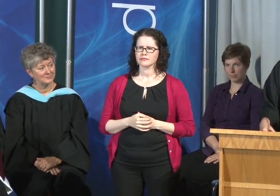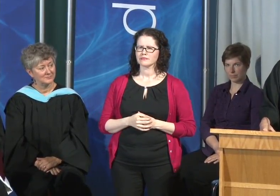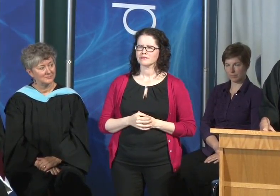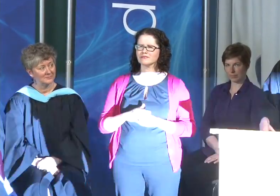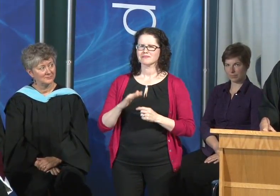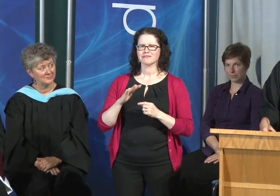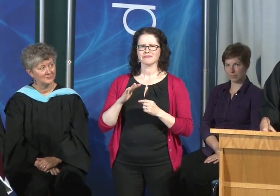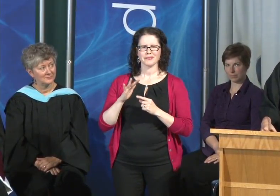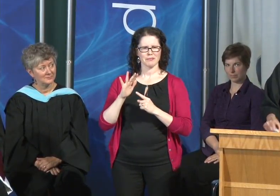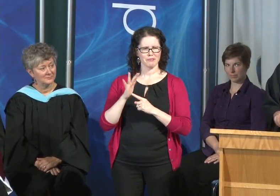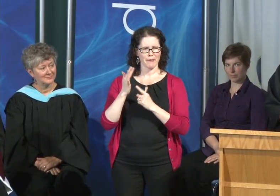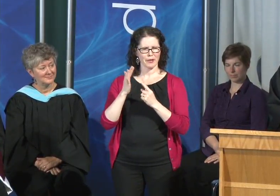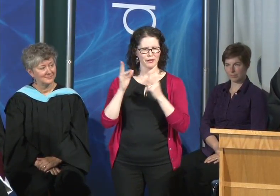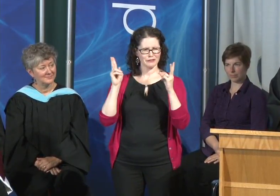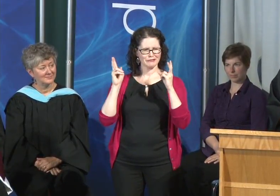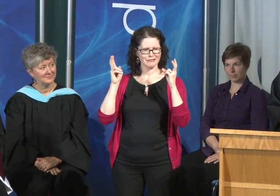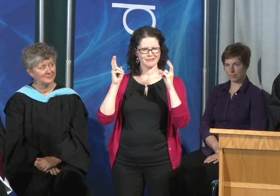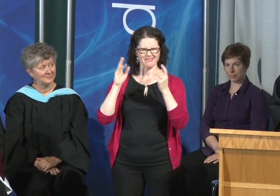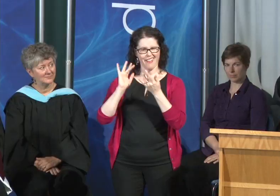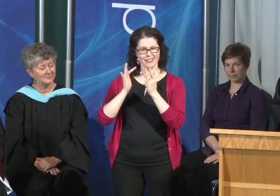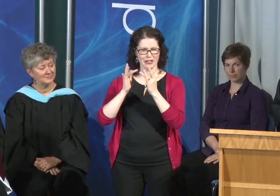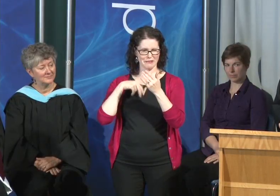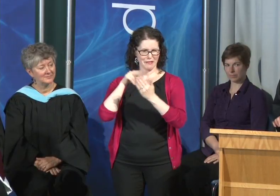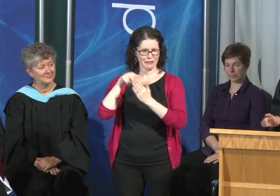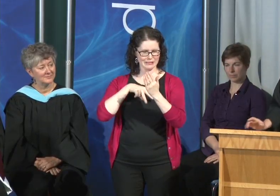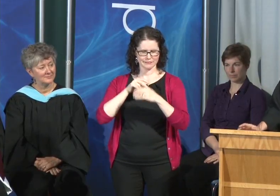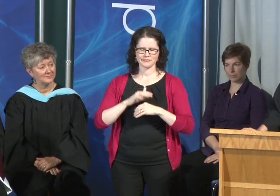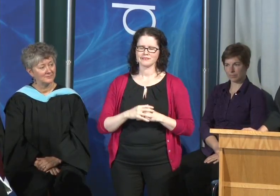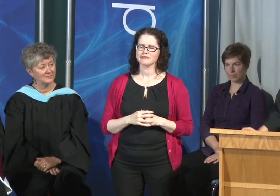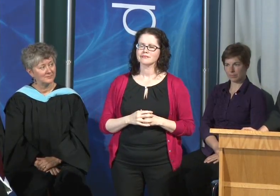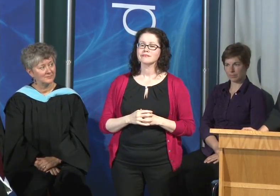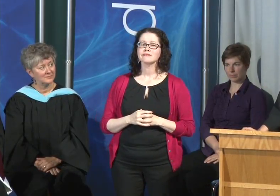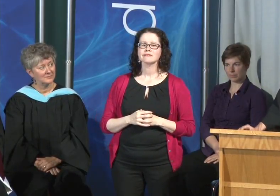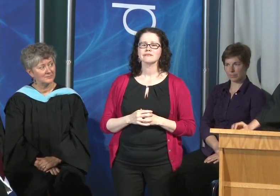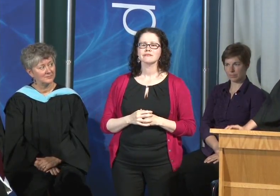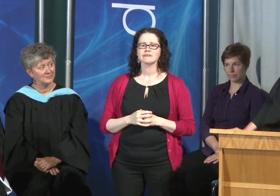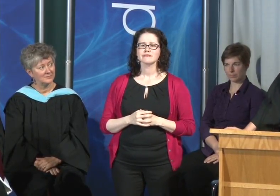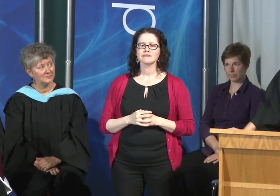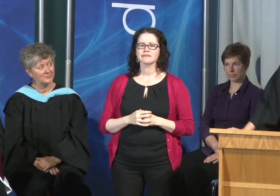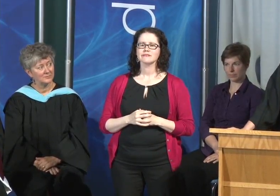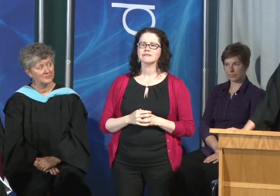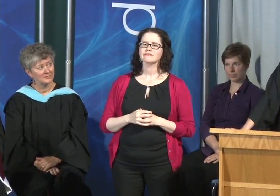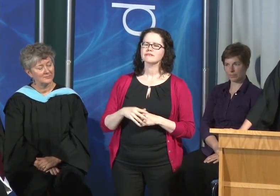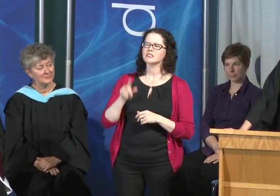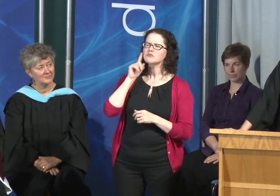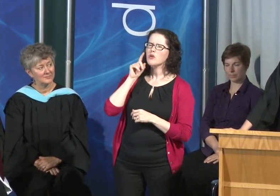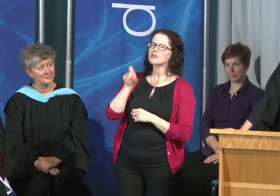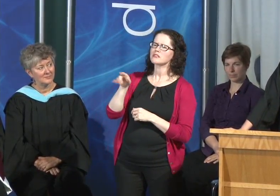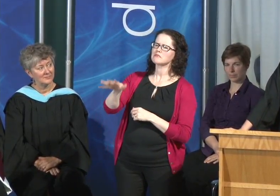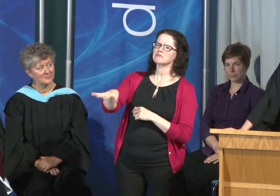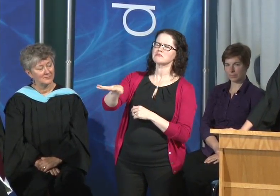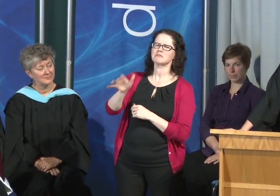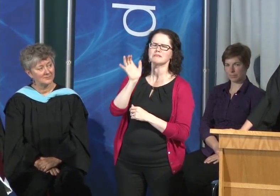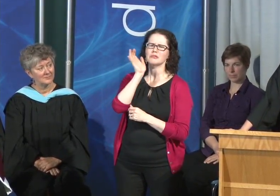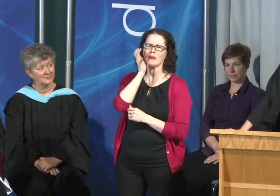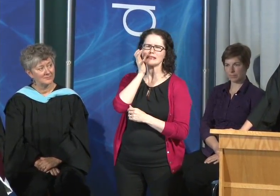saying floating around the internet, and it goes like this. If the grass looks greener on the other